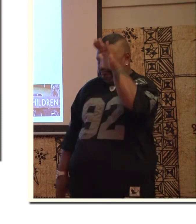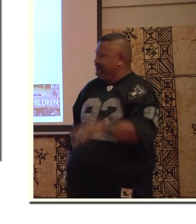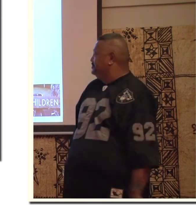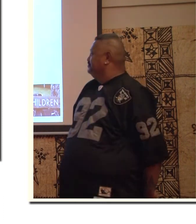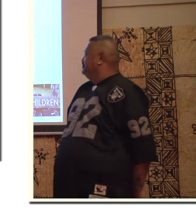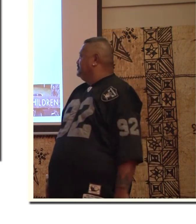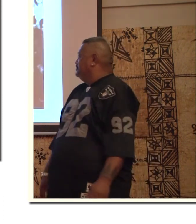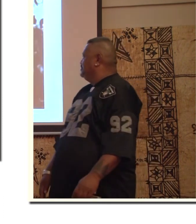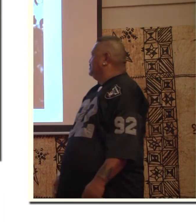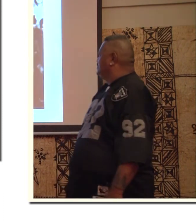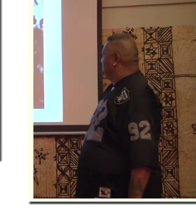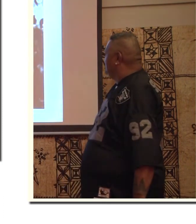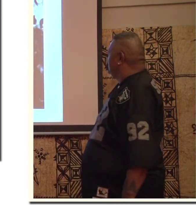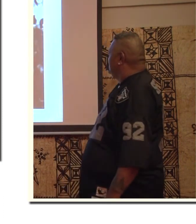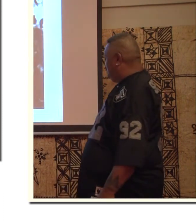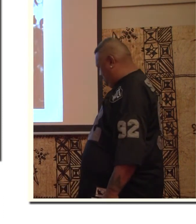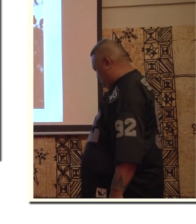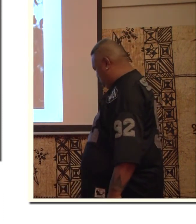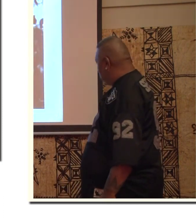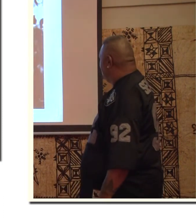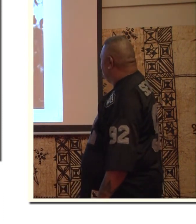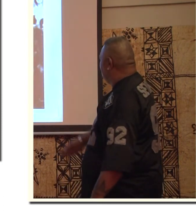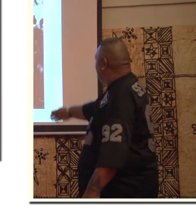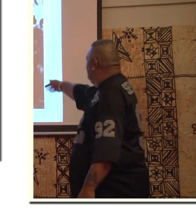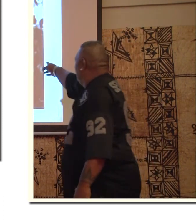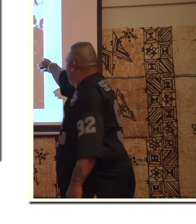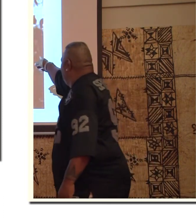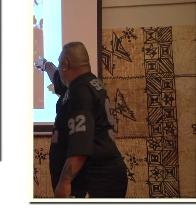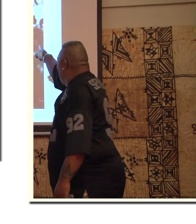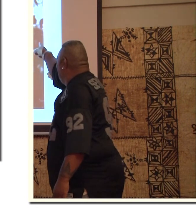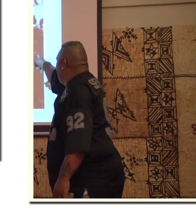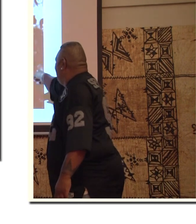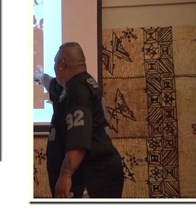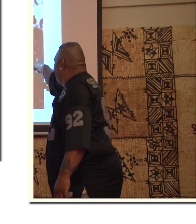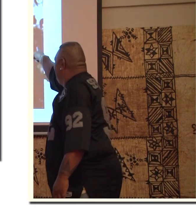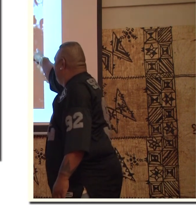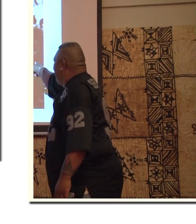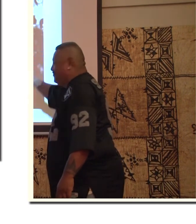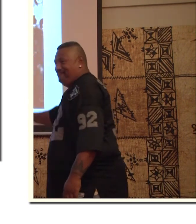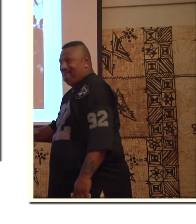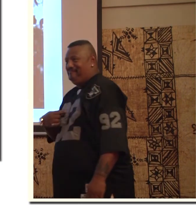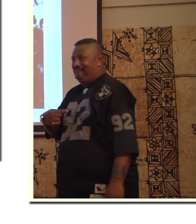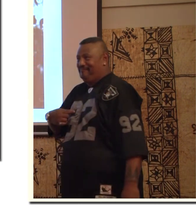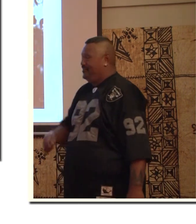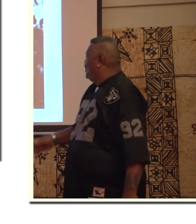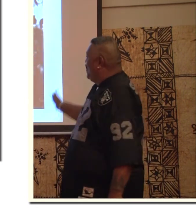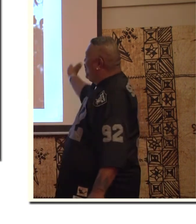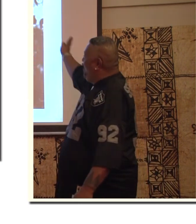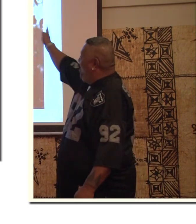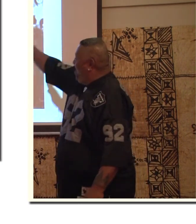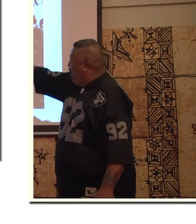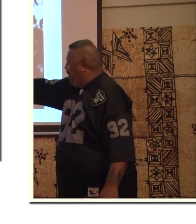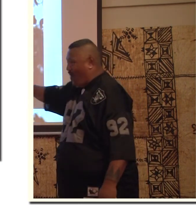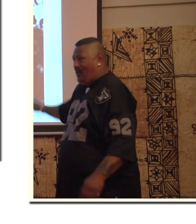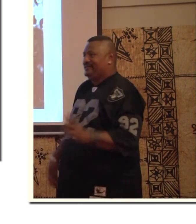I could hear quite well, but grew up deaf. Here I am, right there. That's